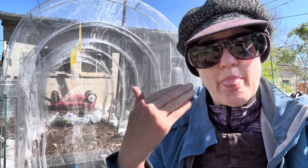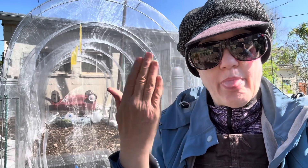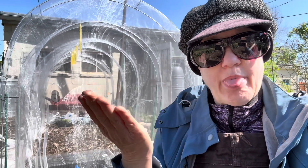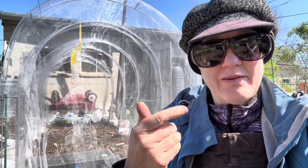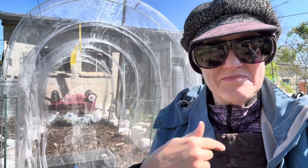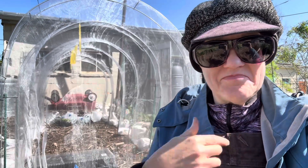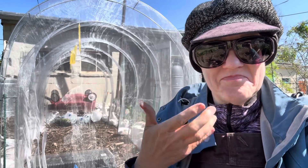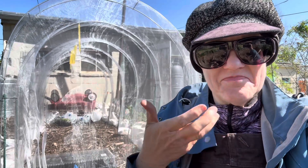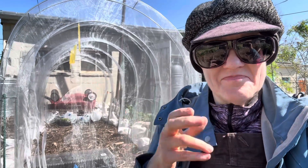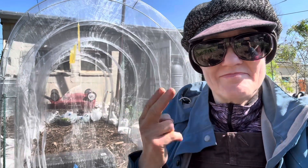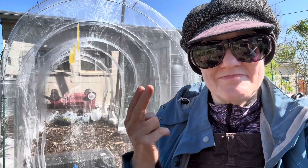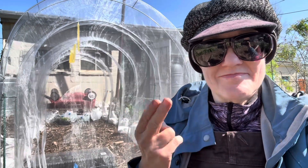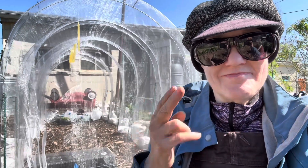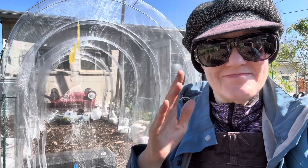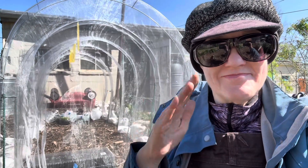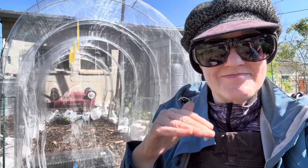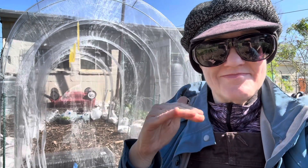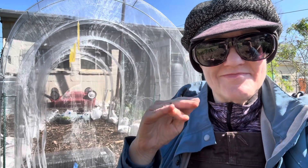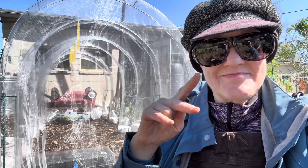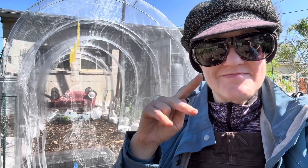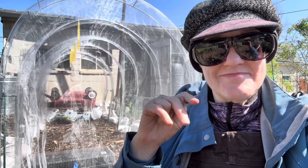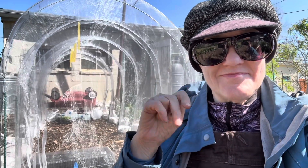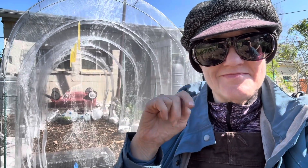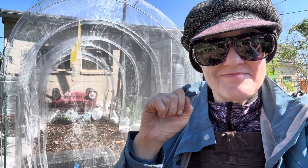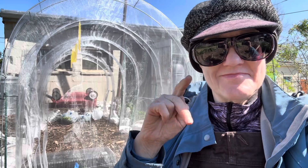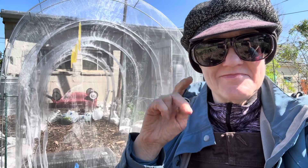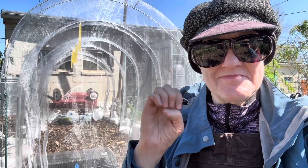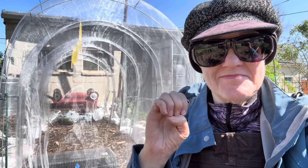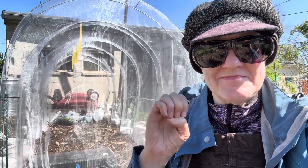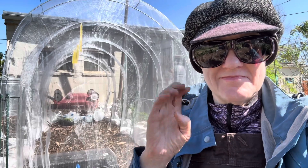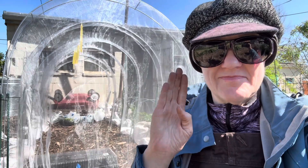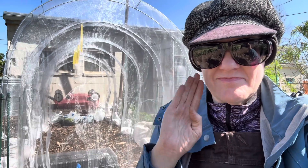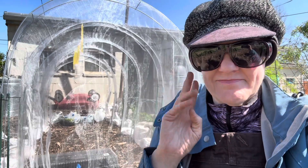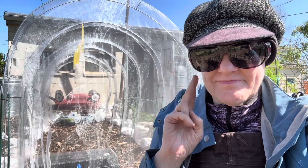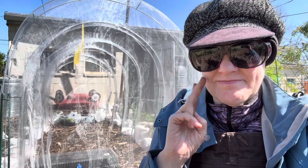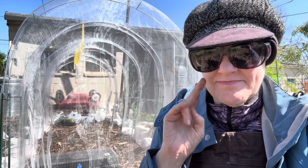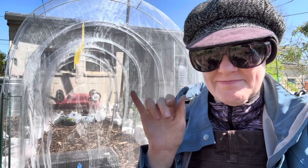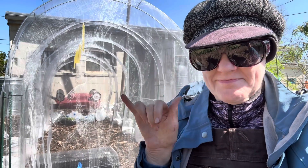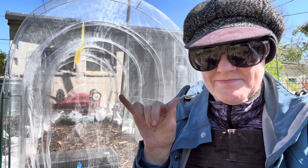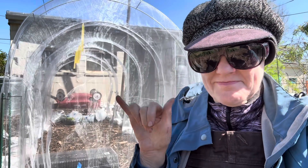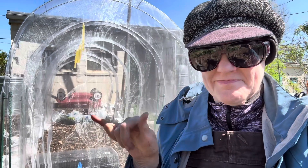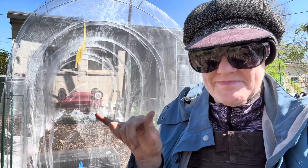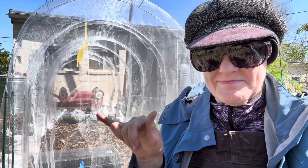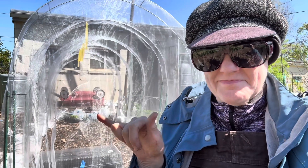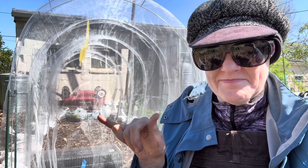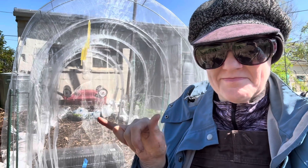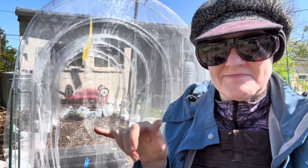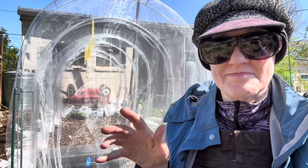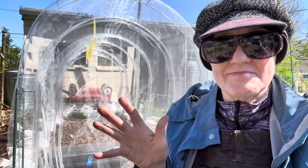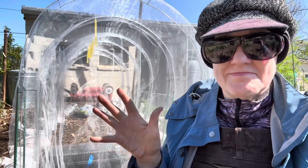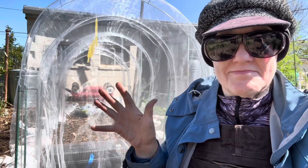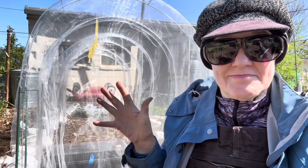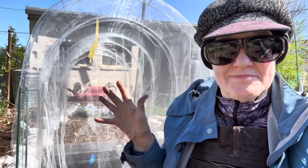Now that dome is pretty tight, but I don't want the wind to blow it off, so I use some painter's tape to help it to stay